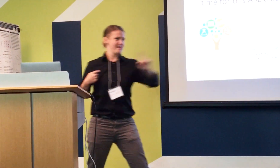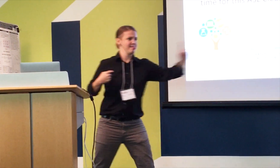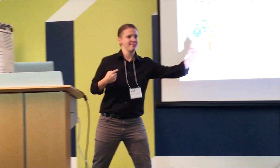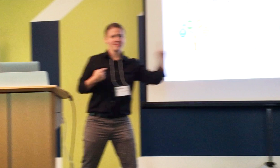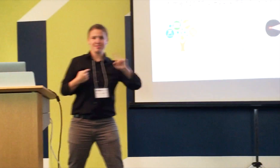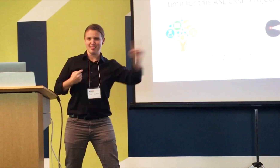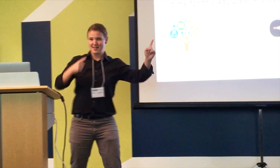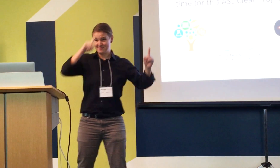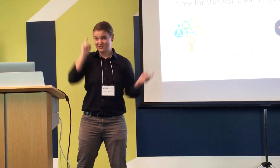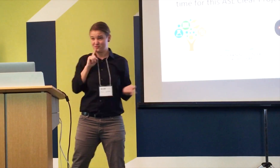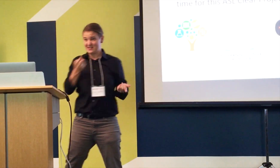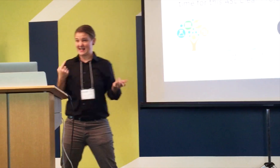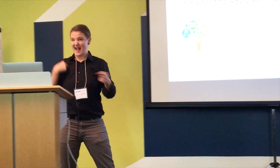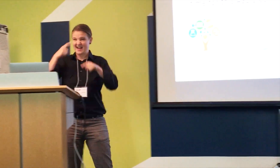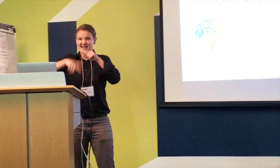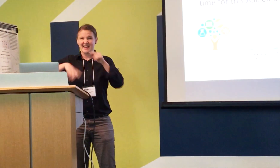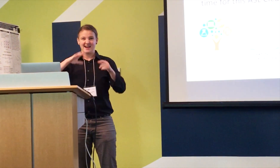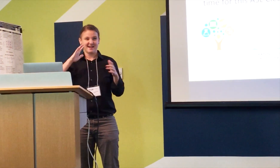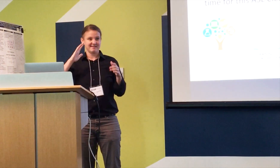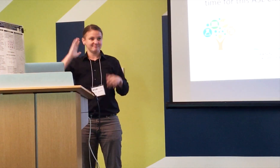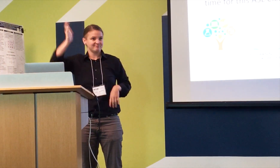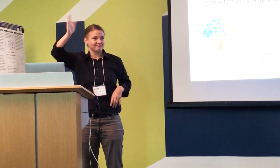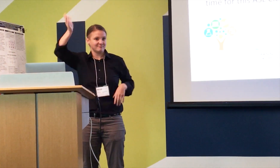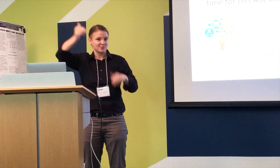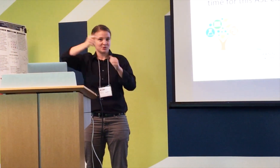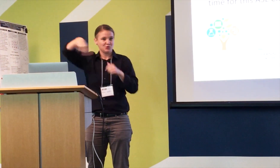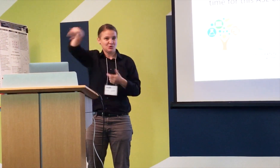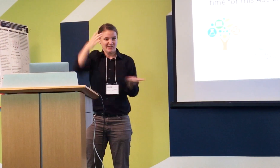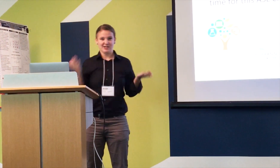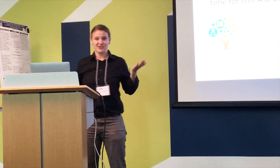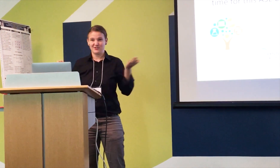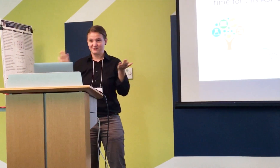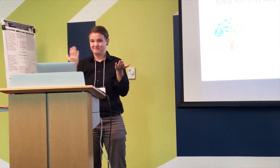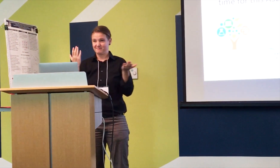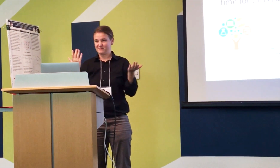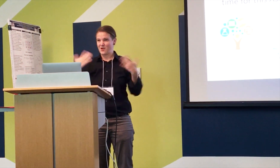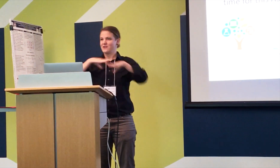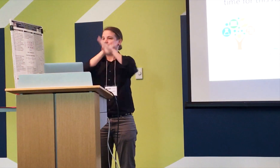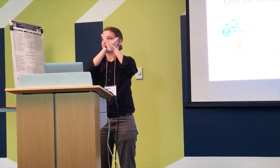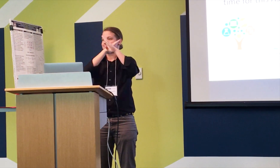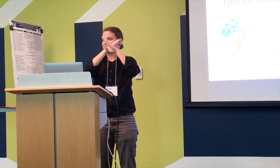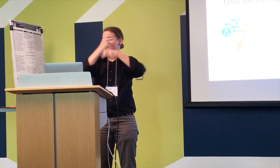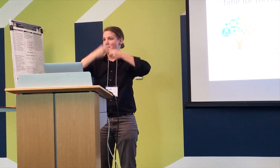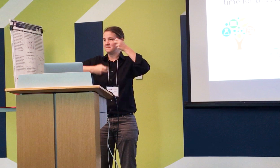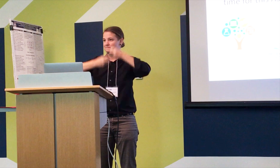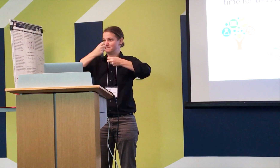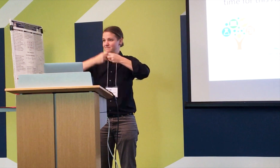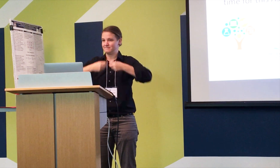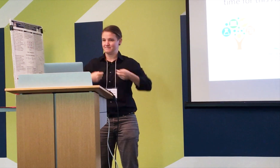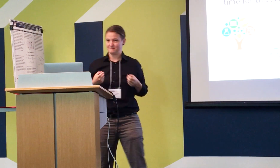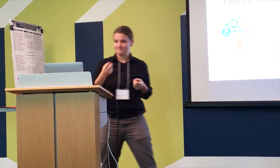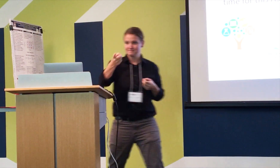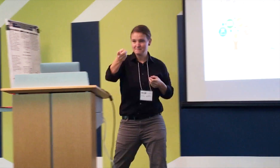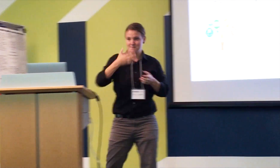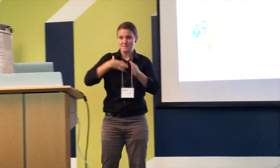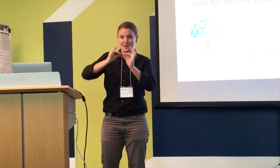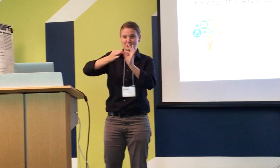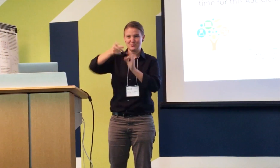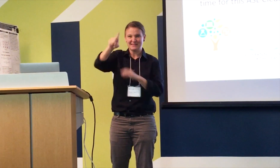today. So you'll notice that I have to go back and forth because I can't present behind the podium. There's a barrier here for me.